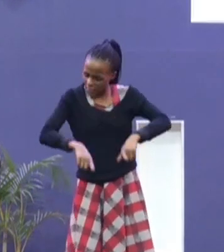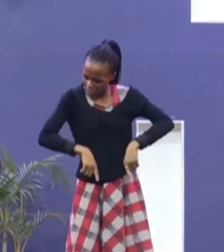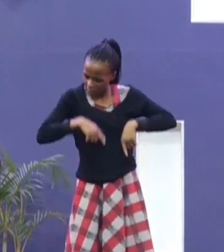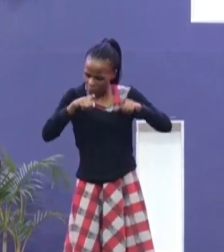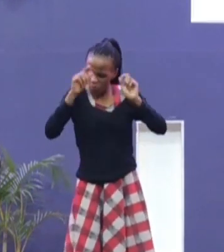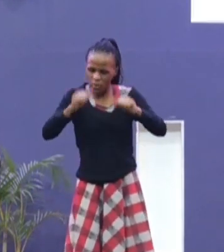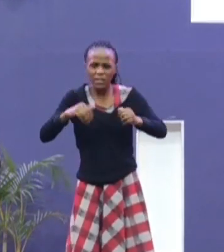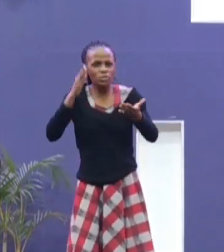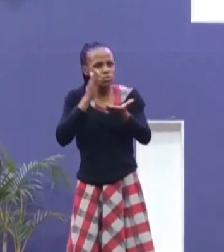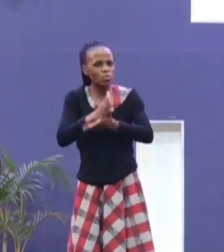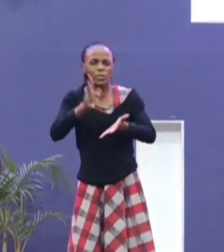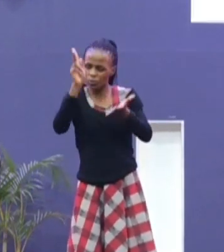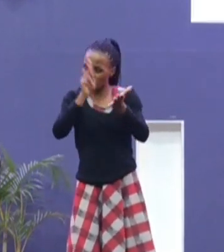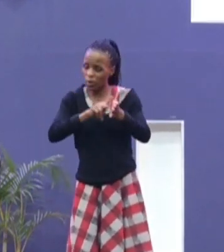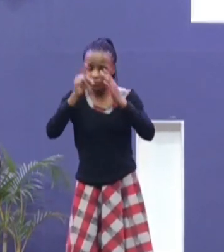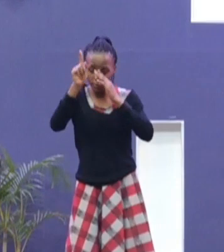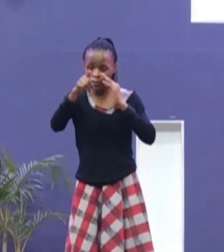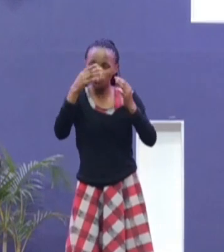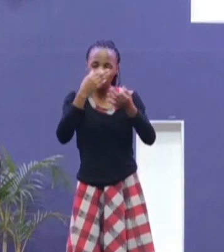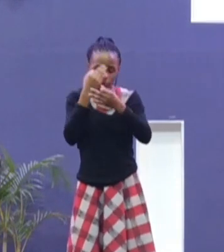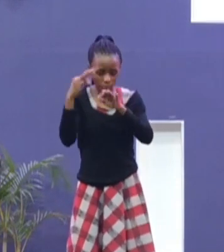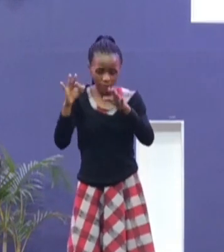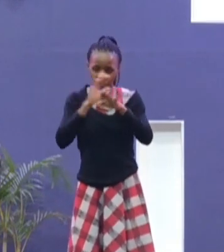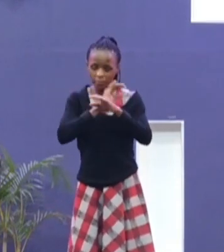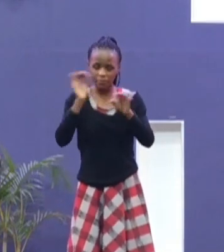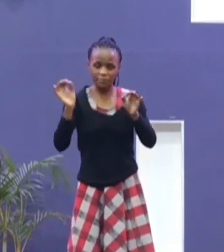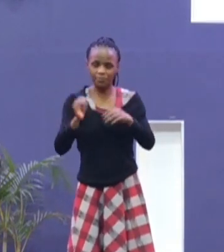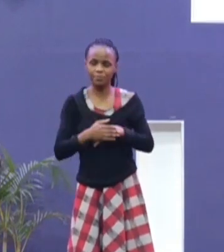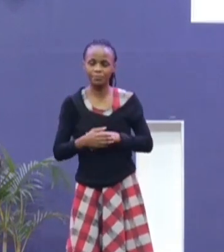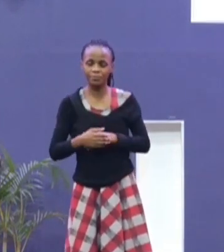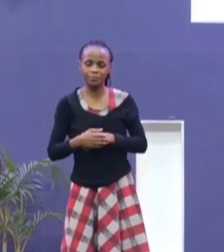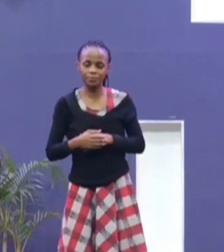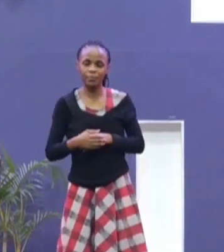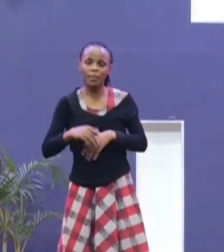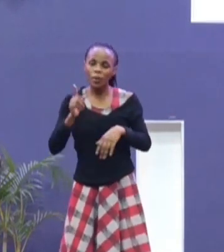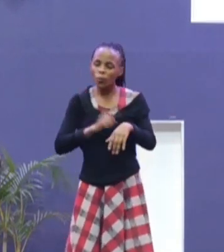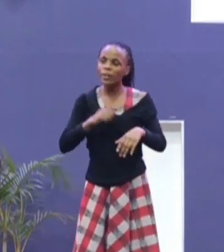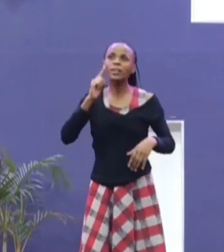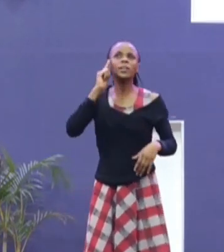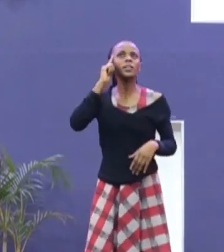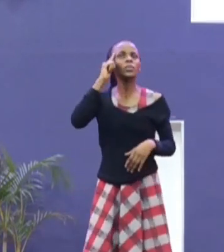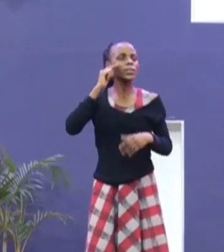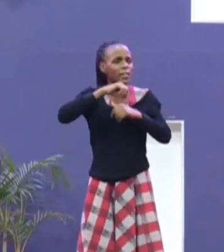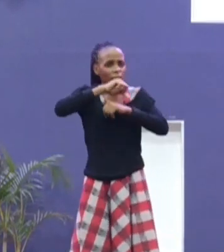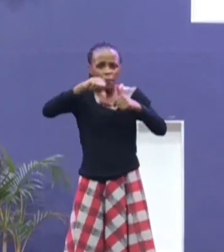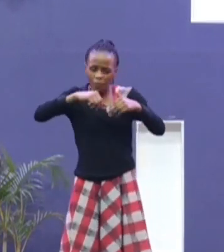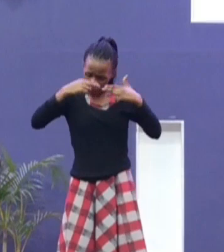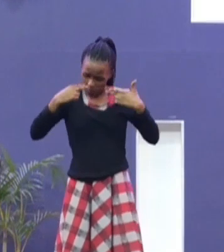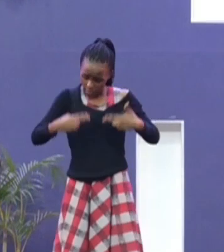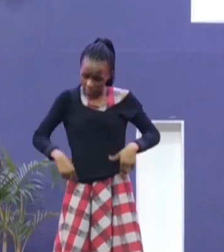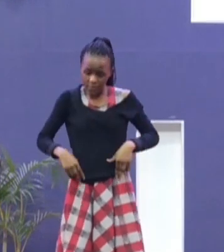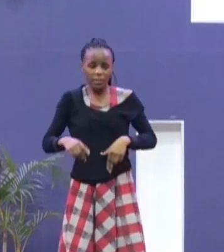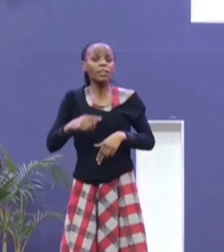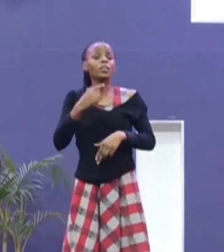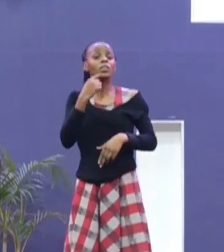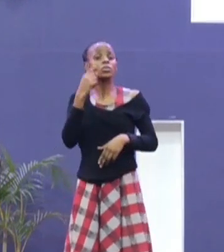that area. Botsinulira obulambo obo obufumbo ngolabya dala otoli wadembe. When you consider your health, there is an aspect in your life